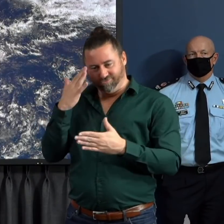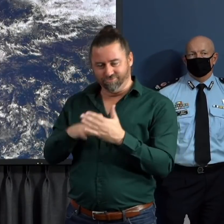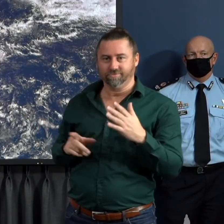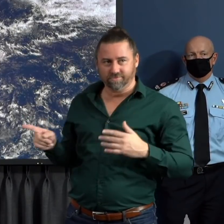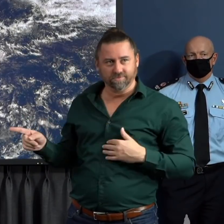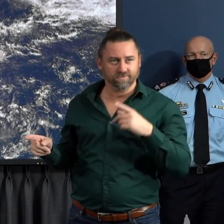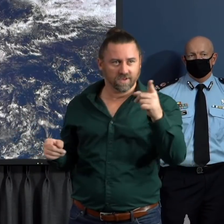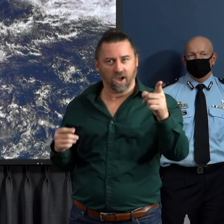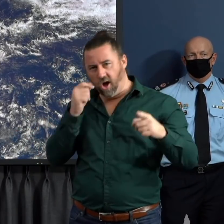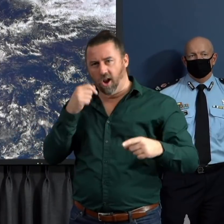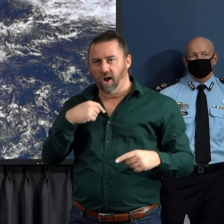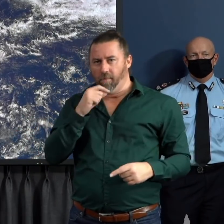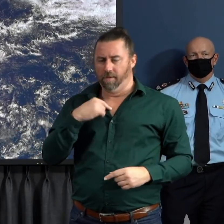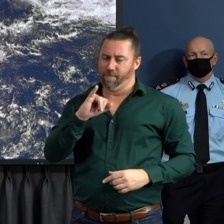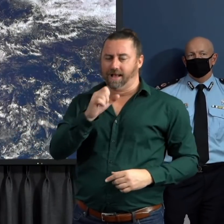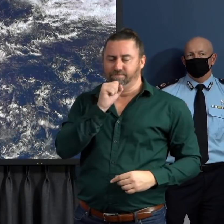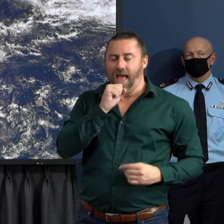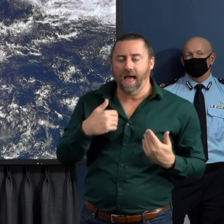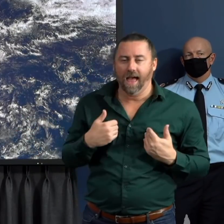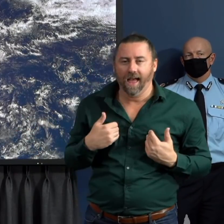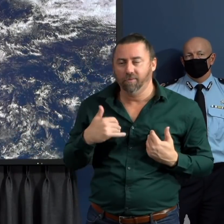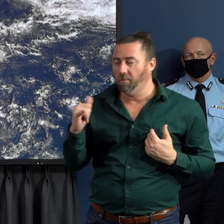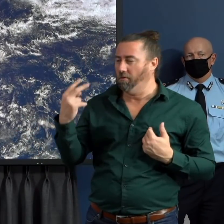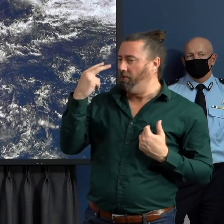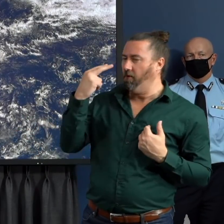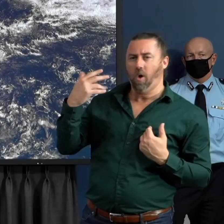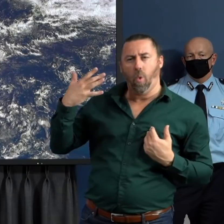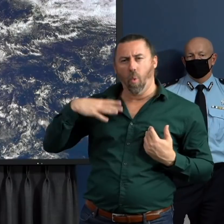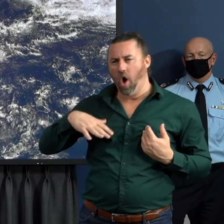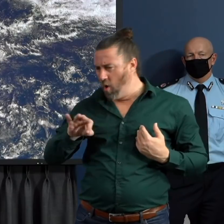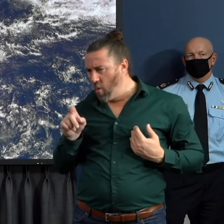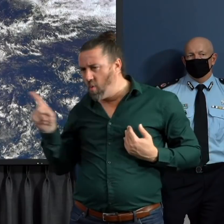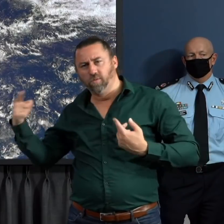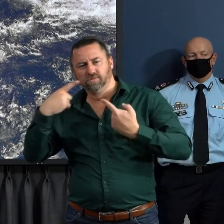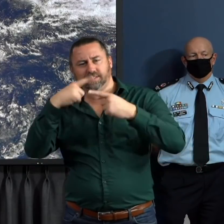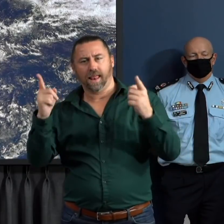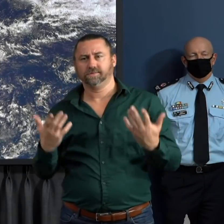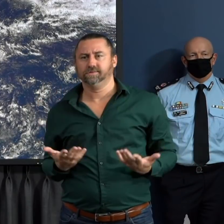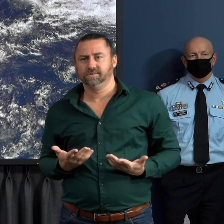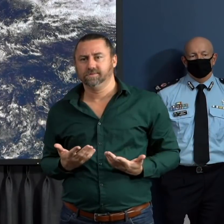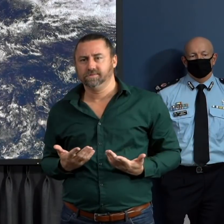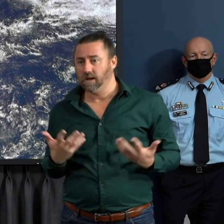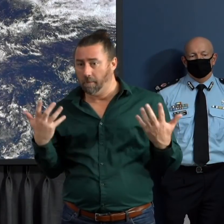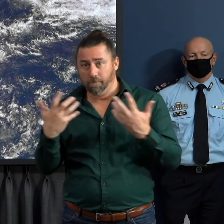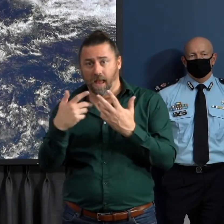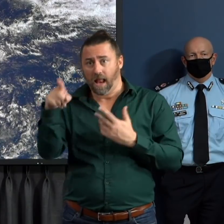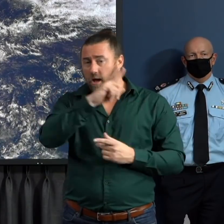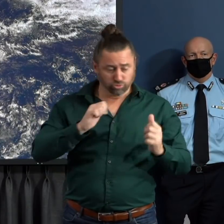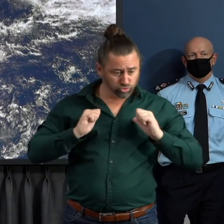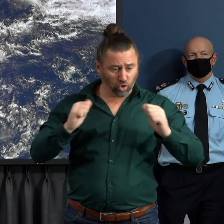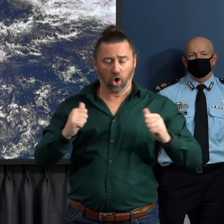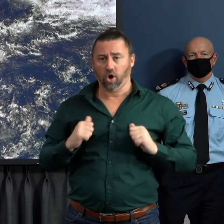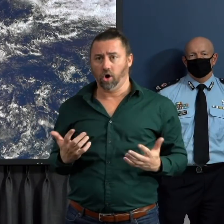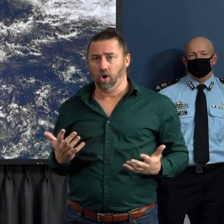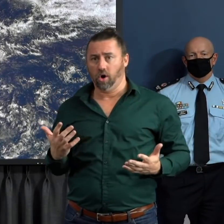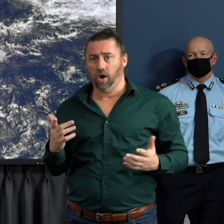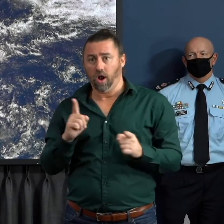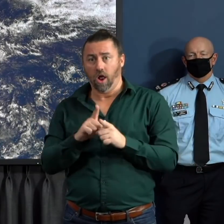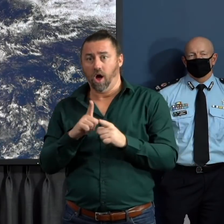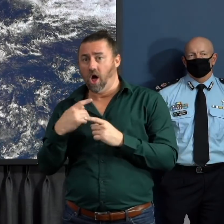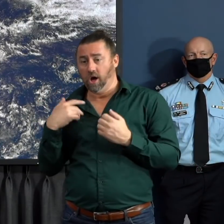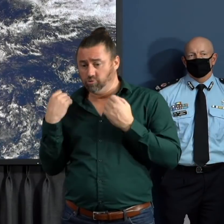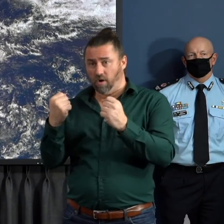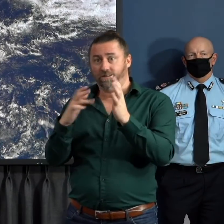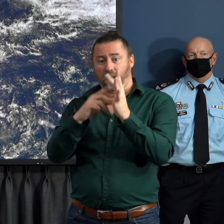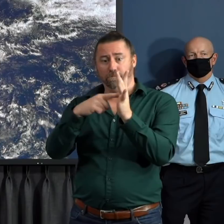know I'll play the bad guy here, but why aren't we getting these messages? Why is it that there's been a lot of Queenslanders caught off guard? How come we're driving in today,